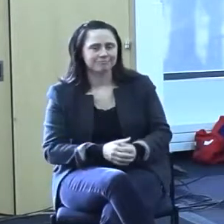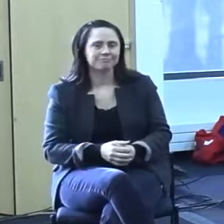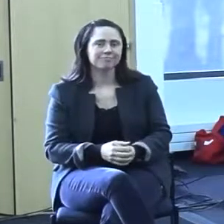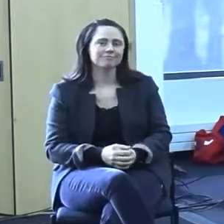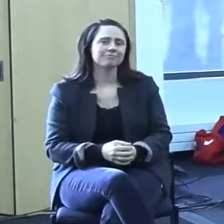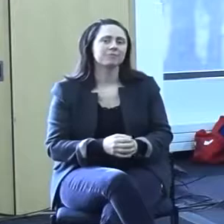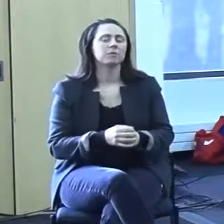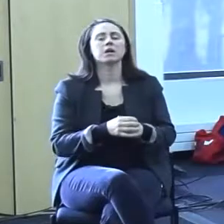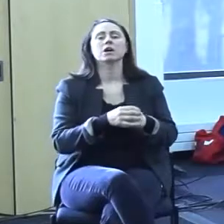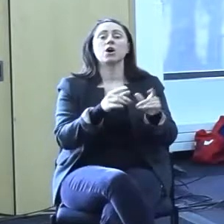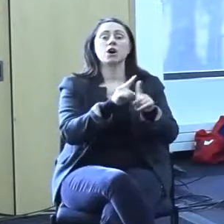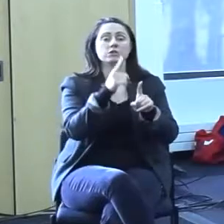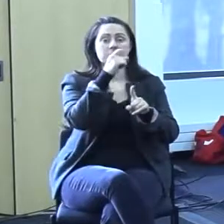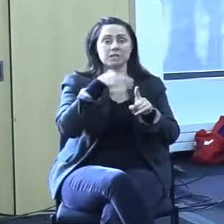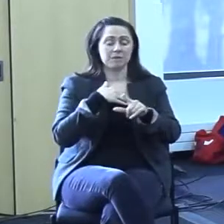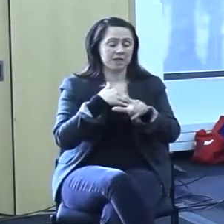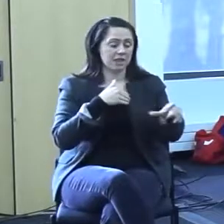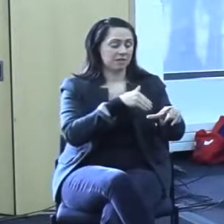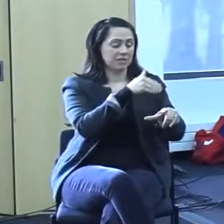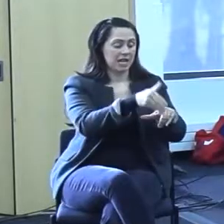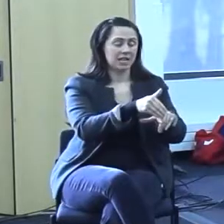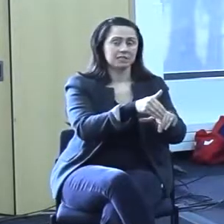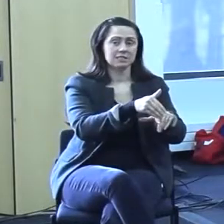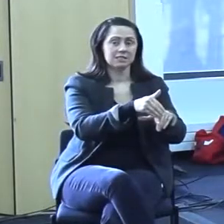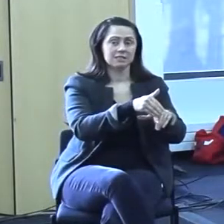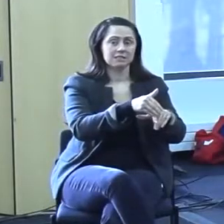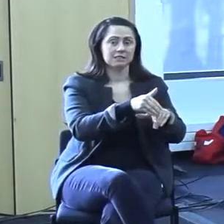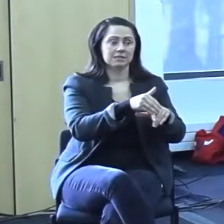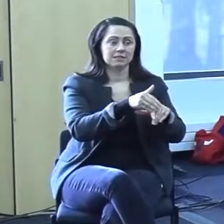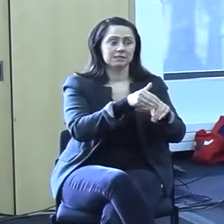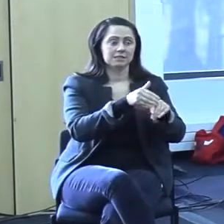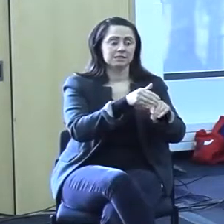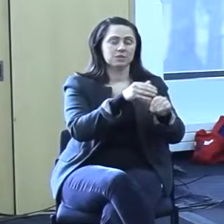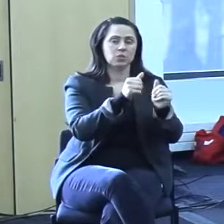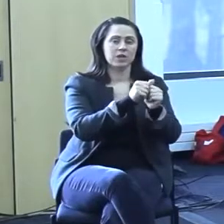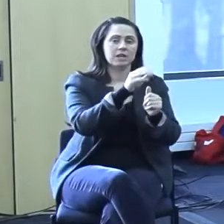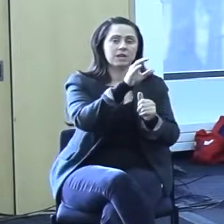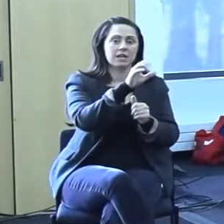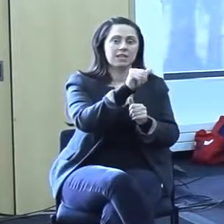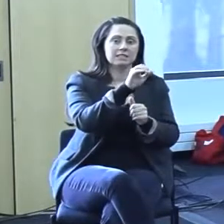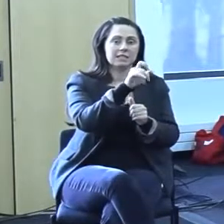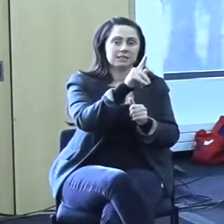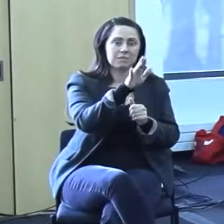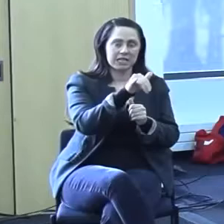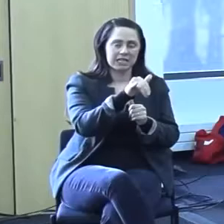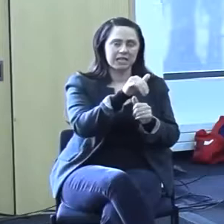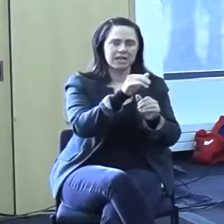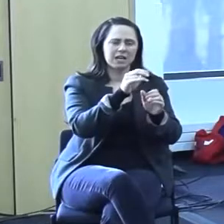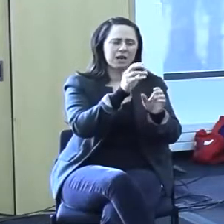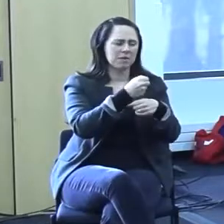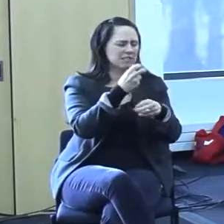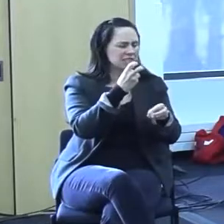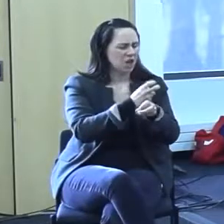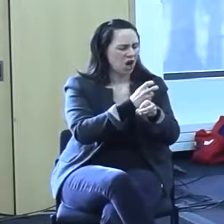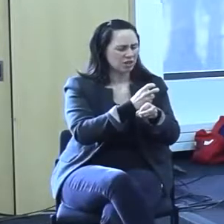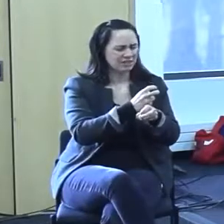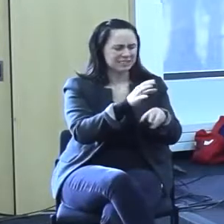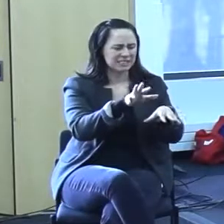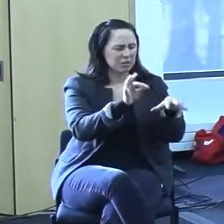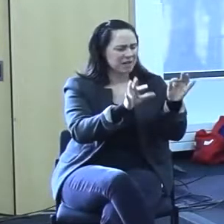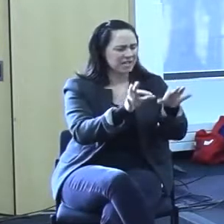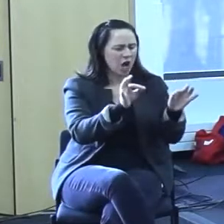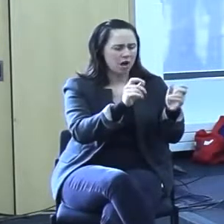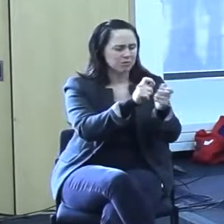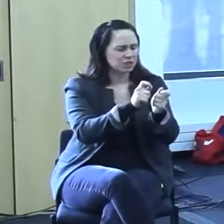And also because of my left hand, accessibility wise, it makes it hard to manipulate certain objects.